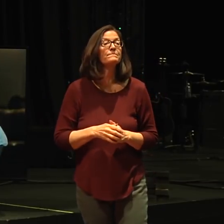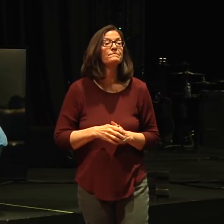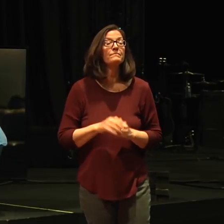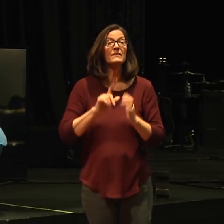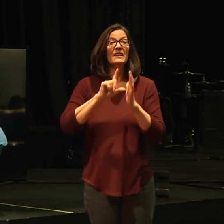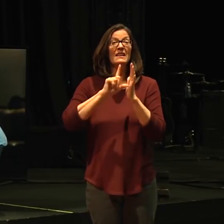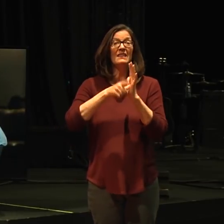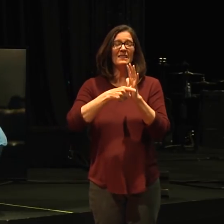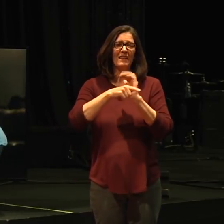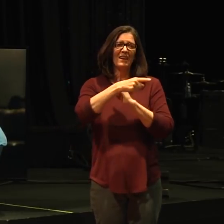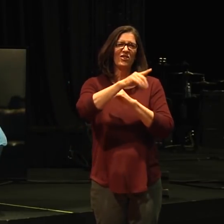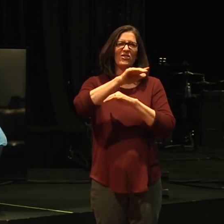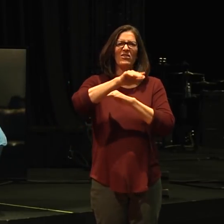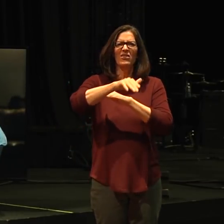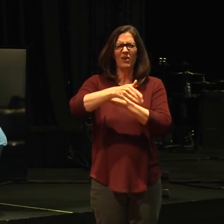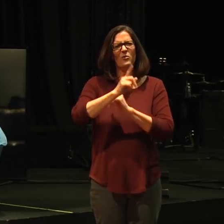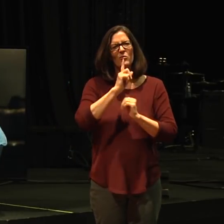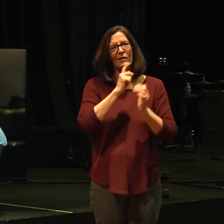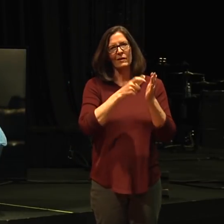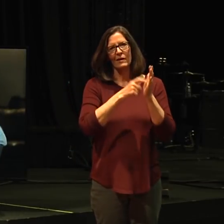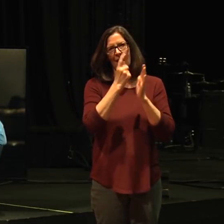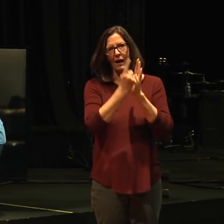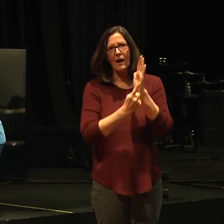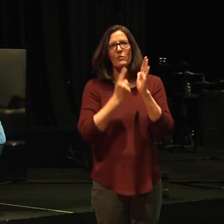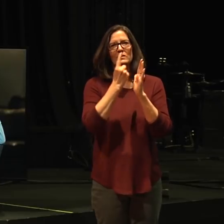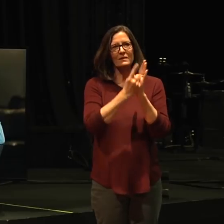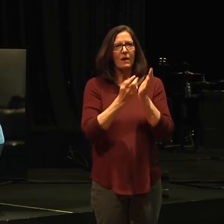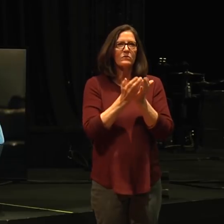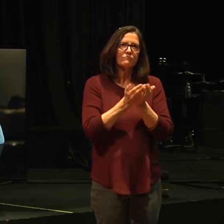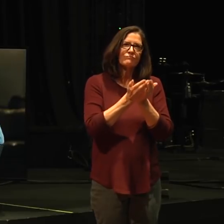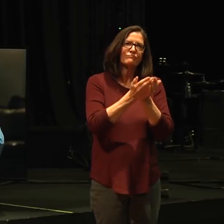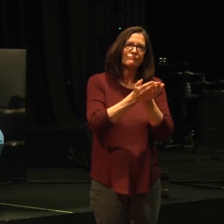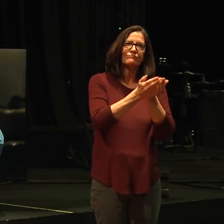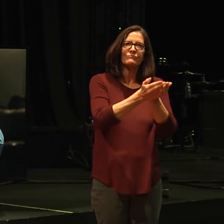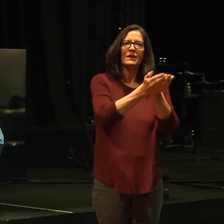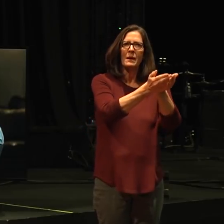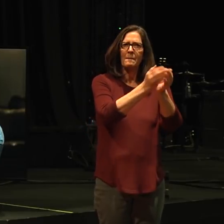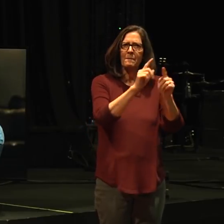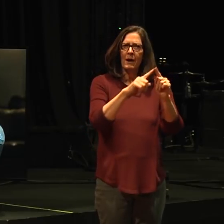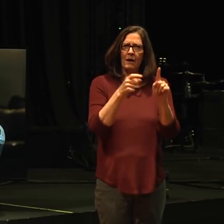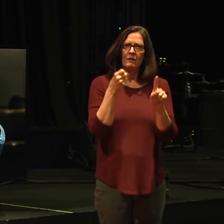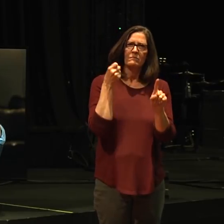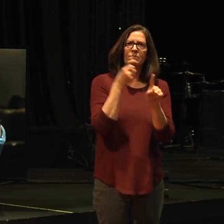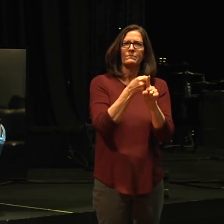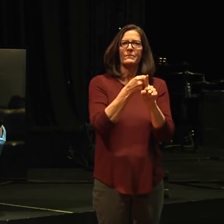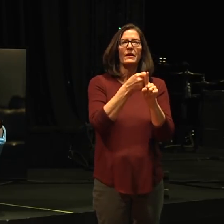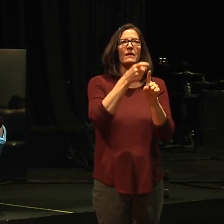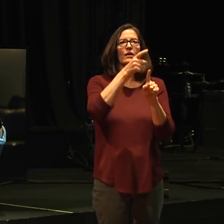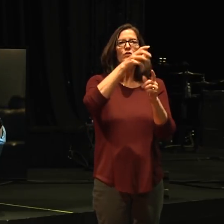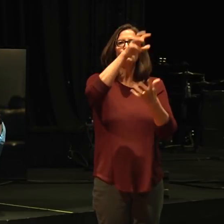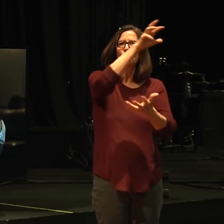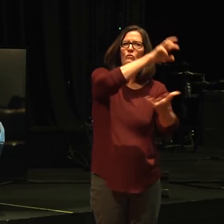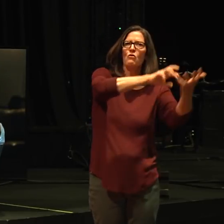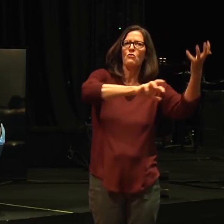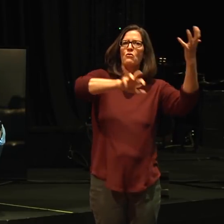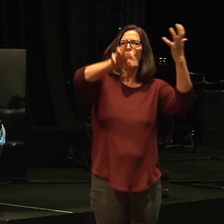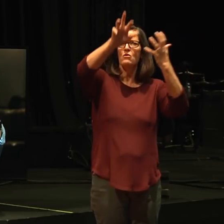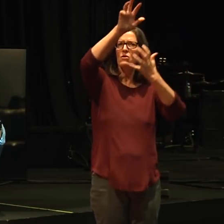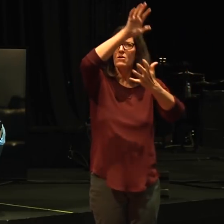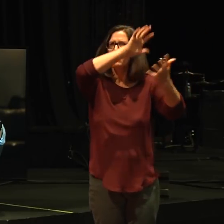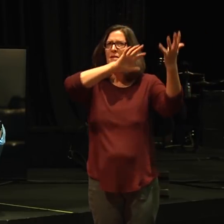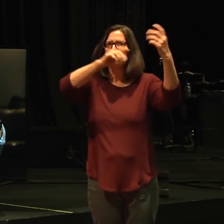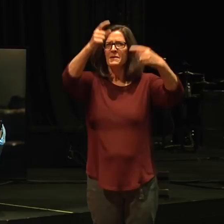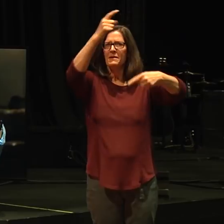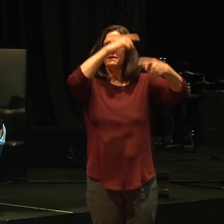it takes hours and hours to get across this huge lake, but this big storm kind of comes out of the hills and hits the lake. And some of the guys in that